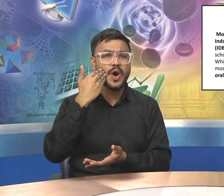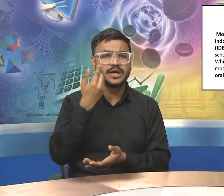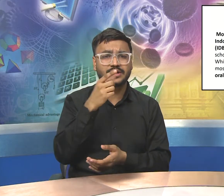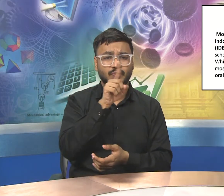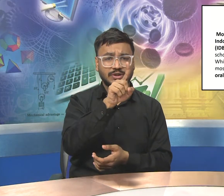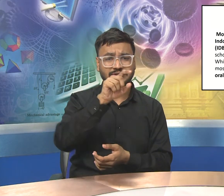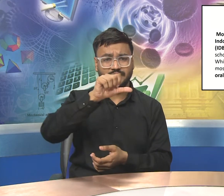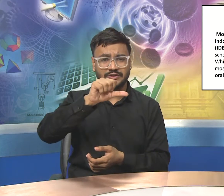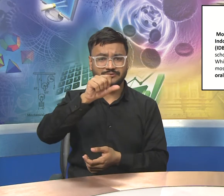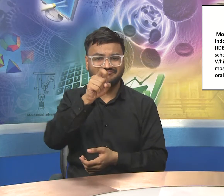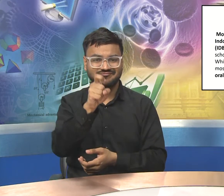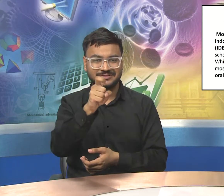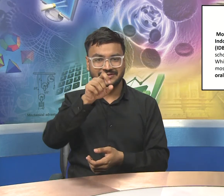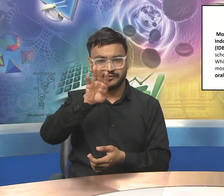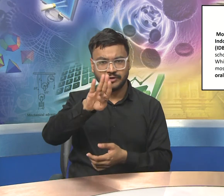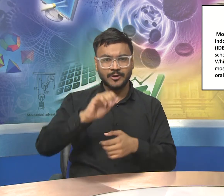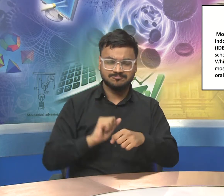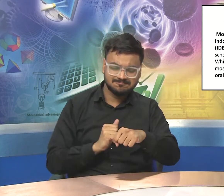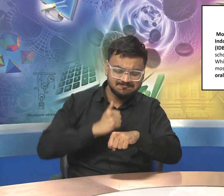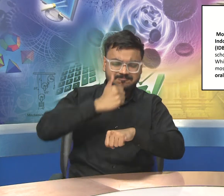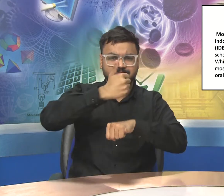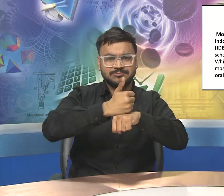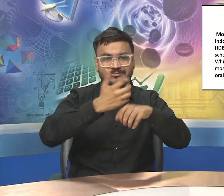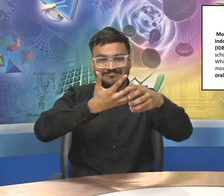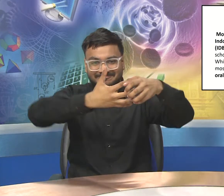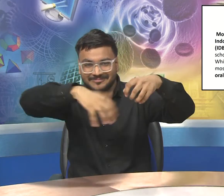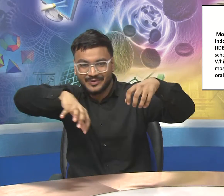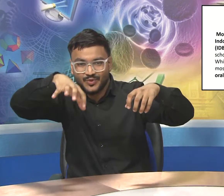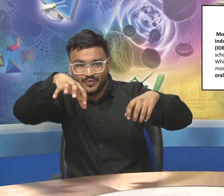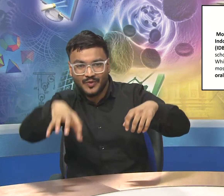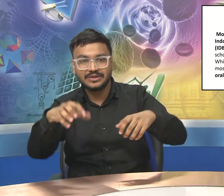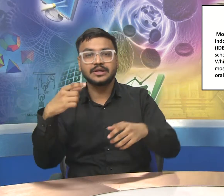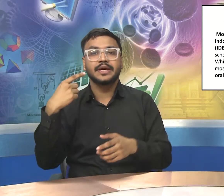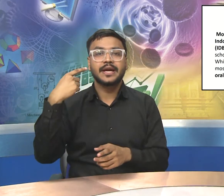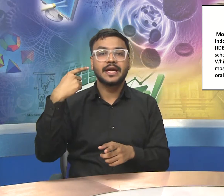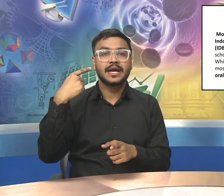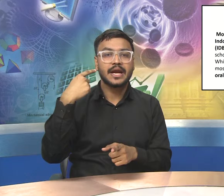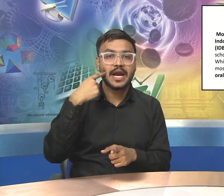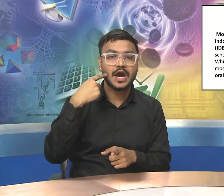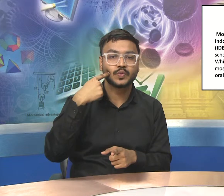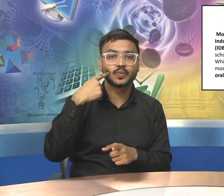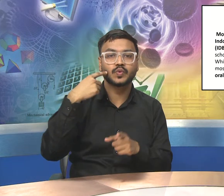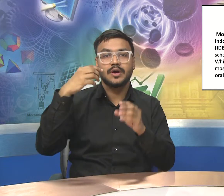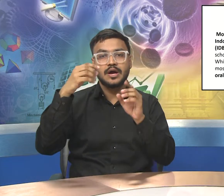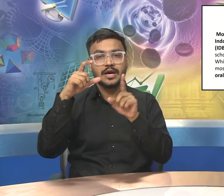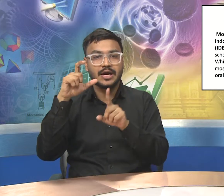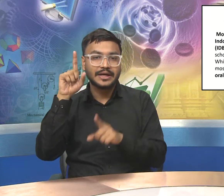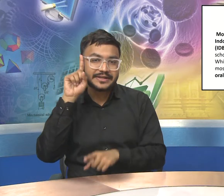MBS Mook Badhir Sangathan was founded up in Indore